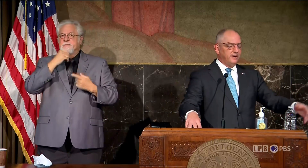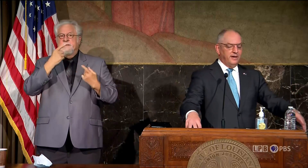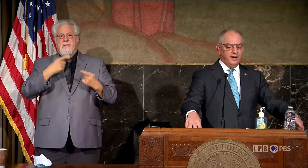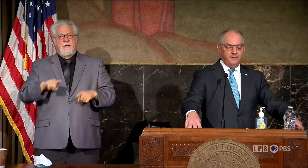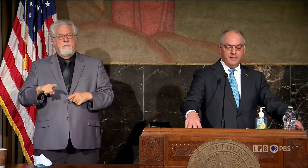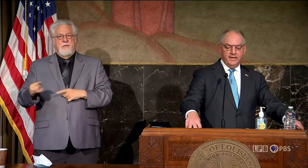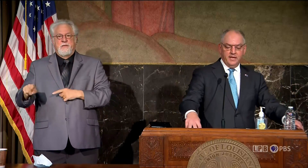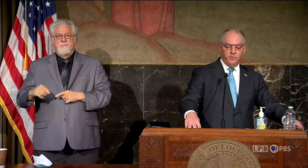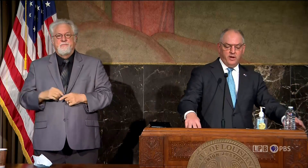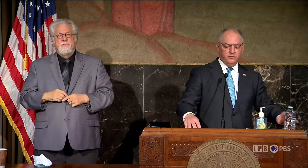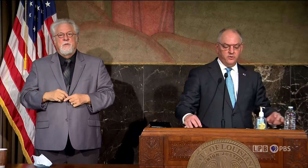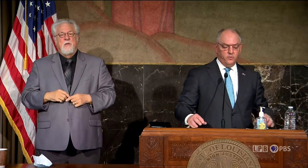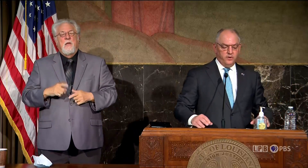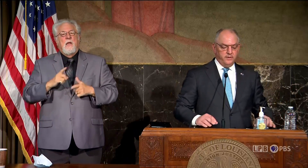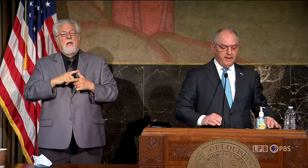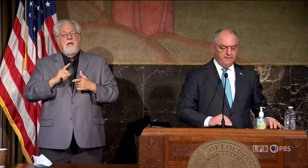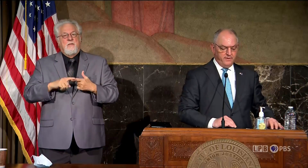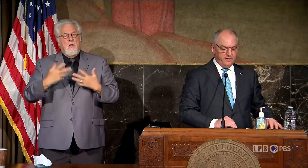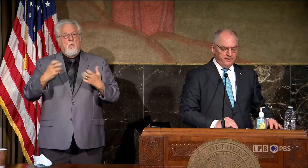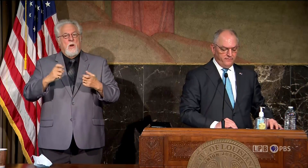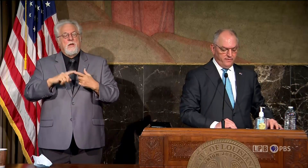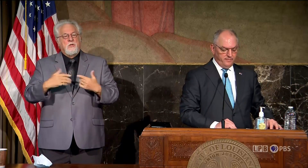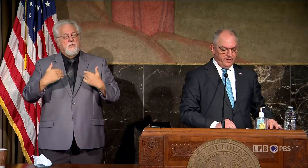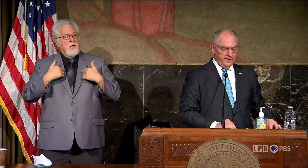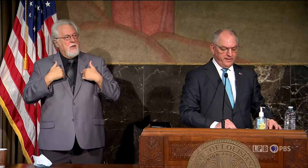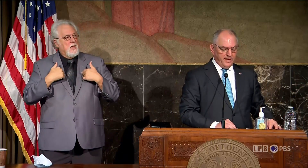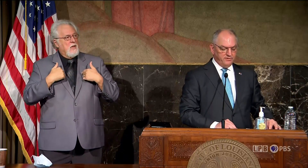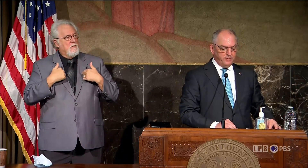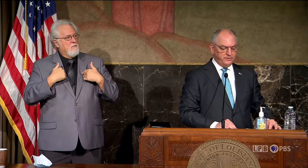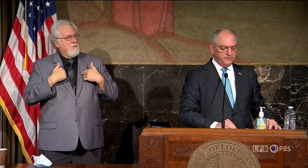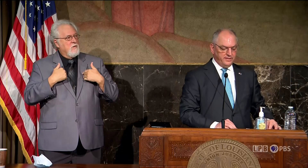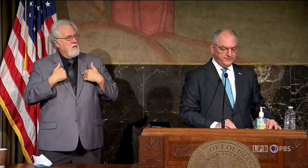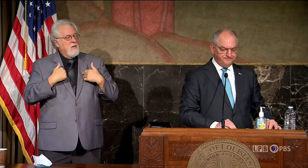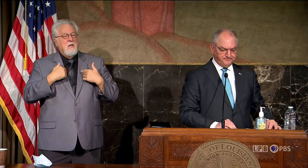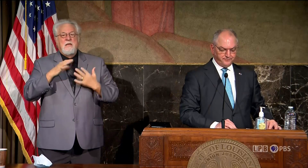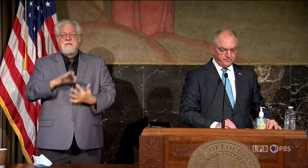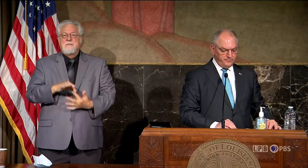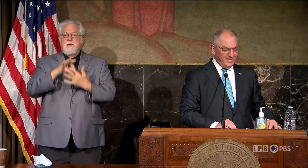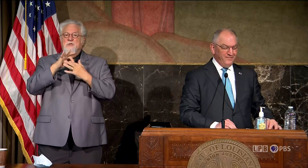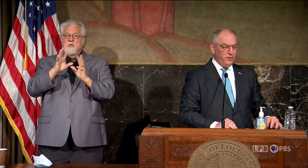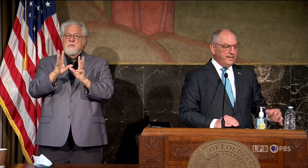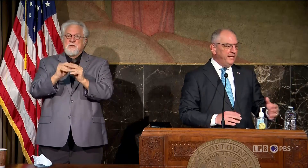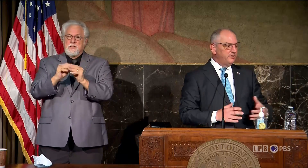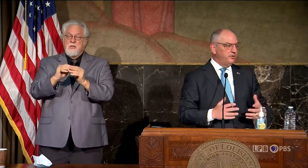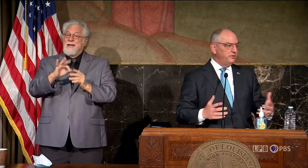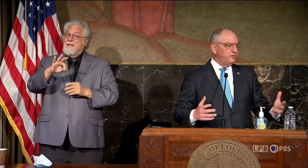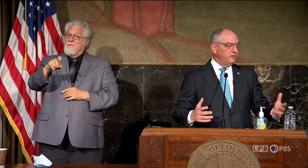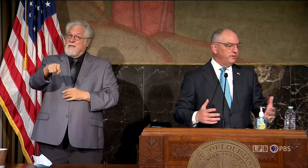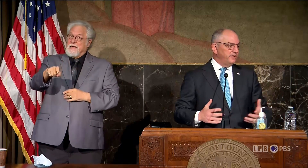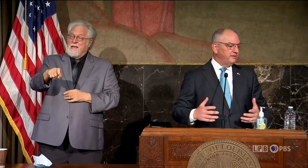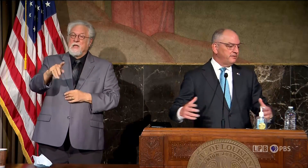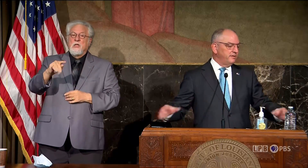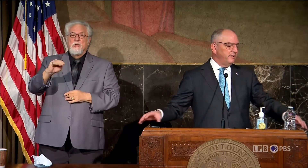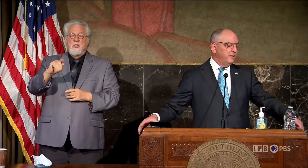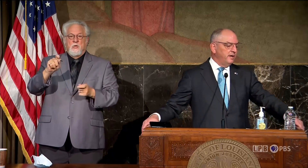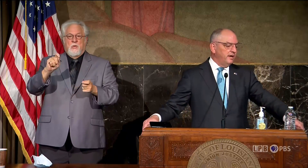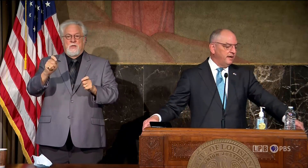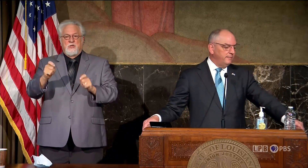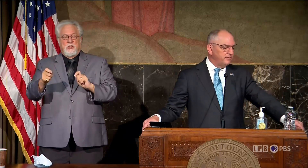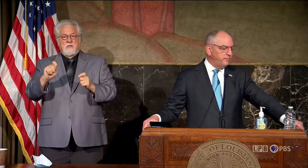case. And then we also wanted to have the ability to have a special session if we needed to